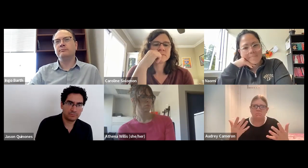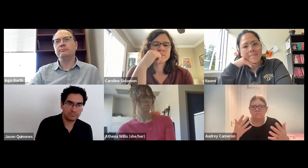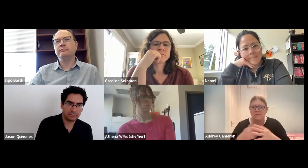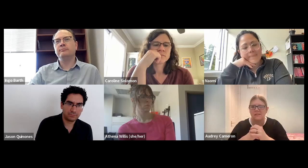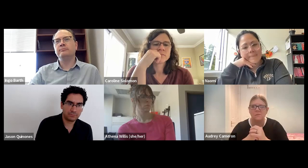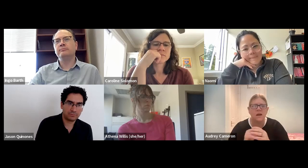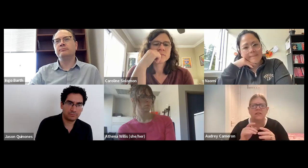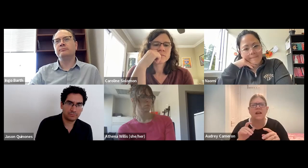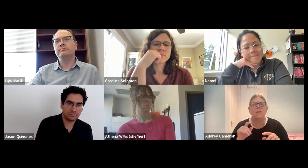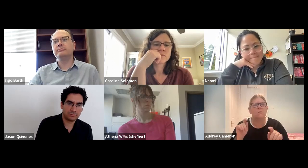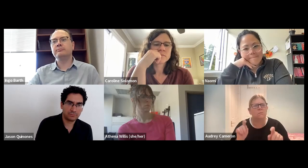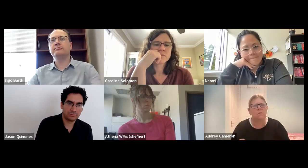So data like this.